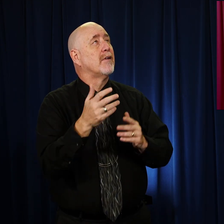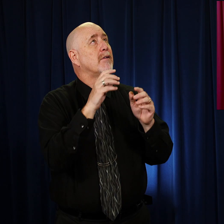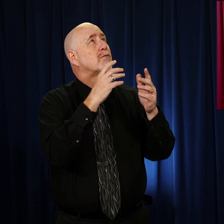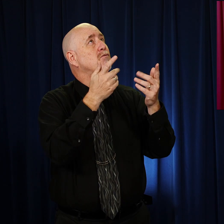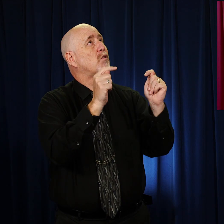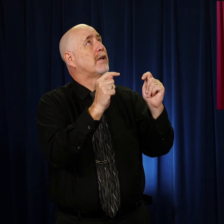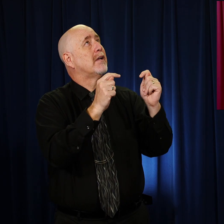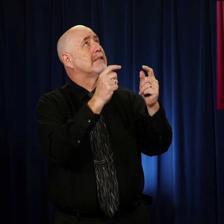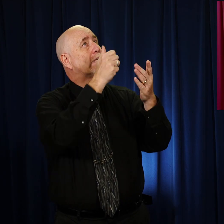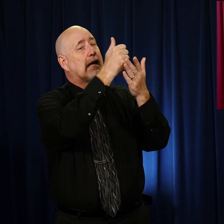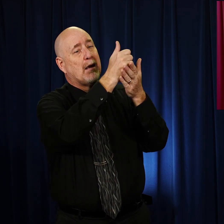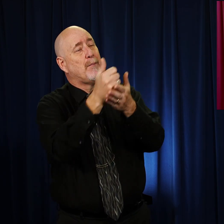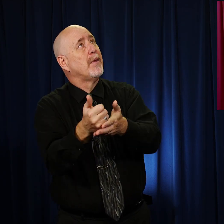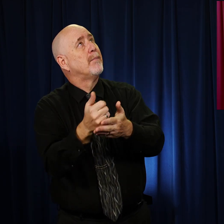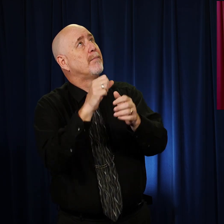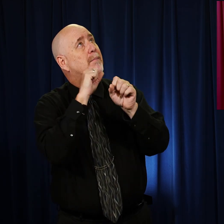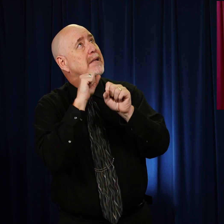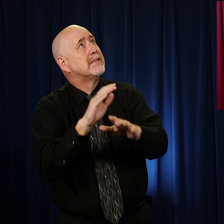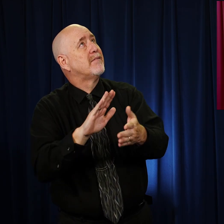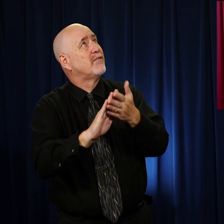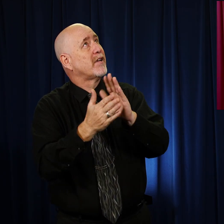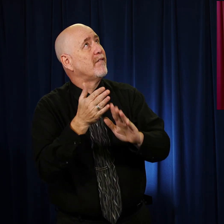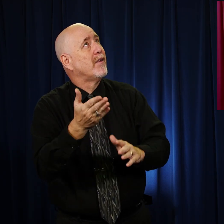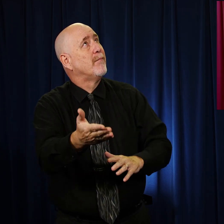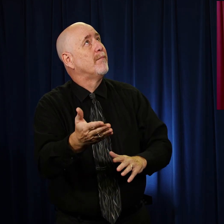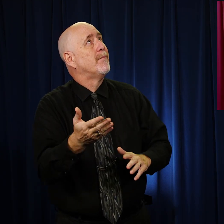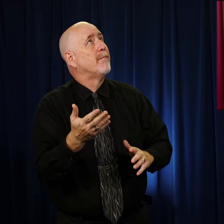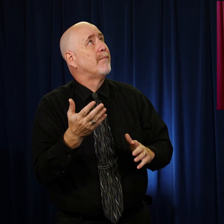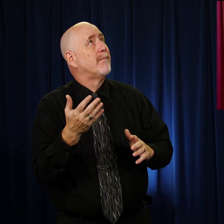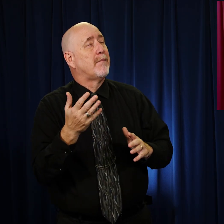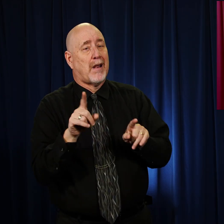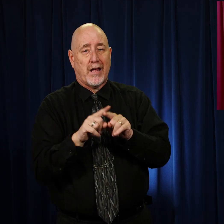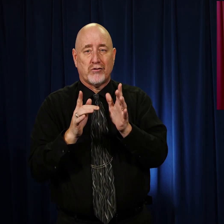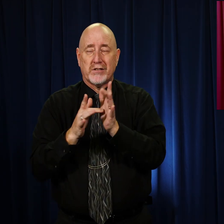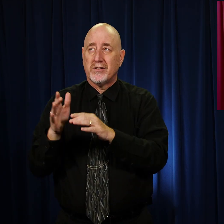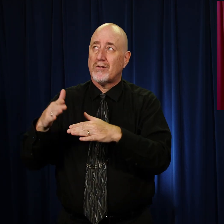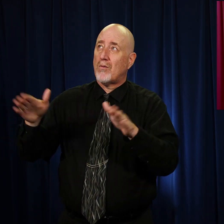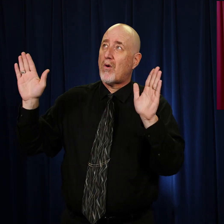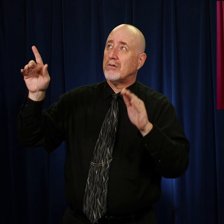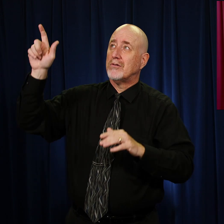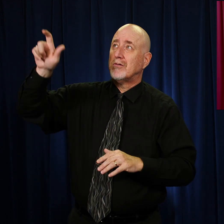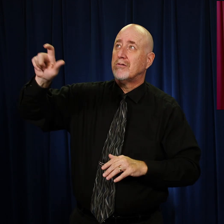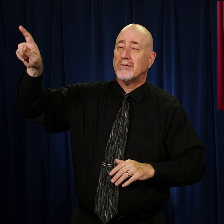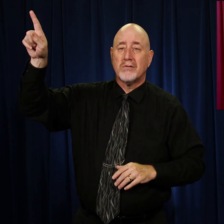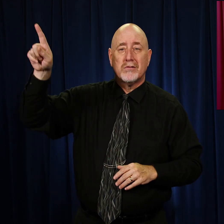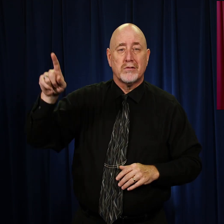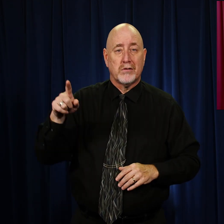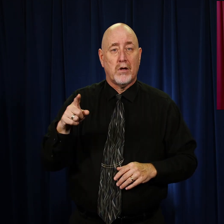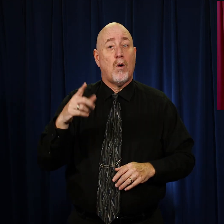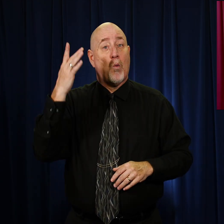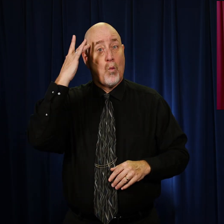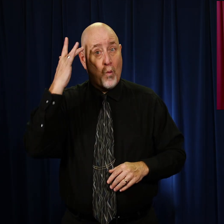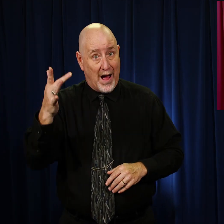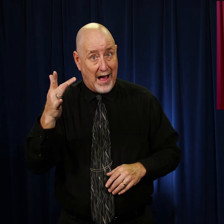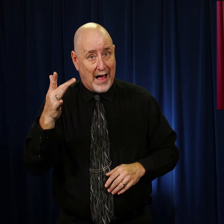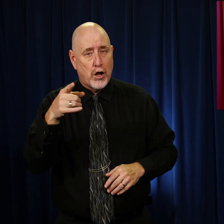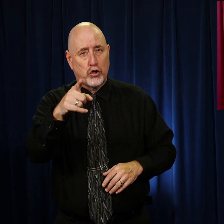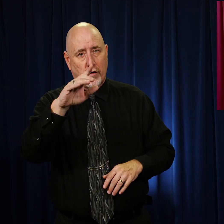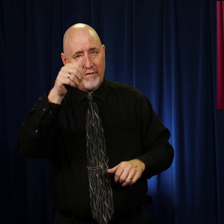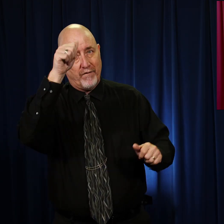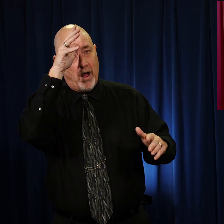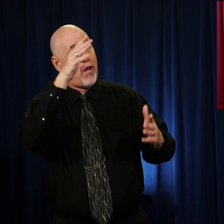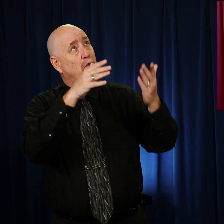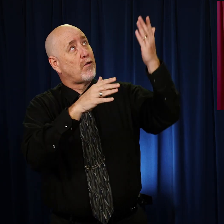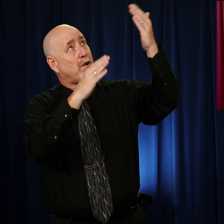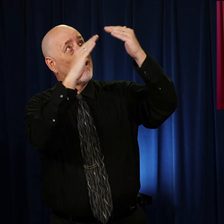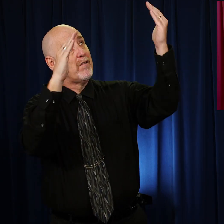to help them, bless them, forgive them, just like Jesus did on the cross. He says, in order that you may be sons of your